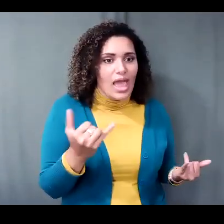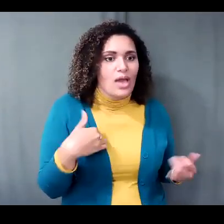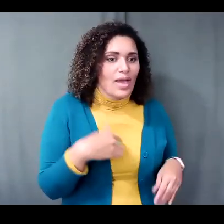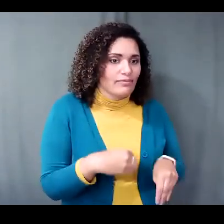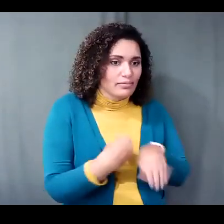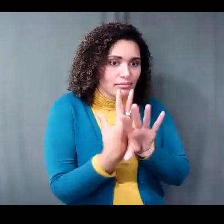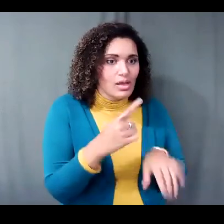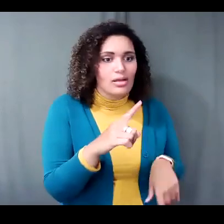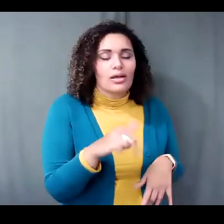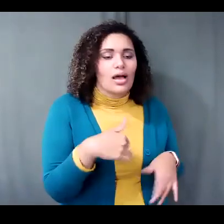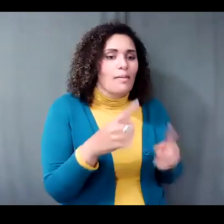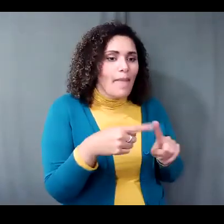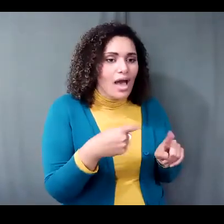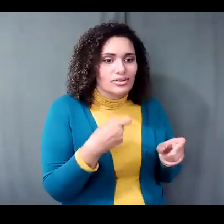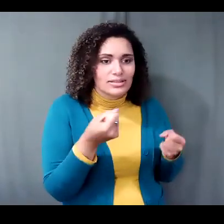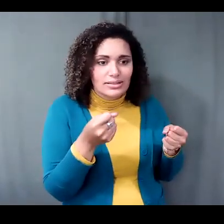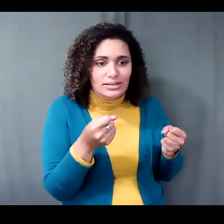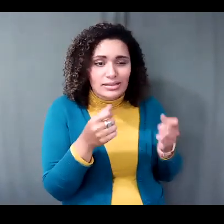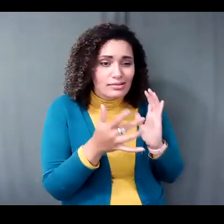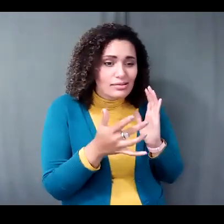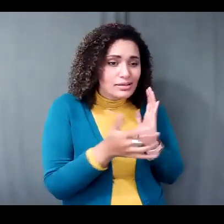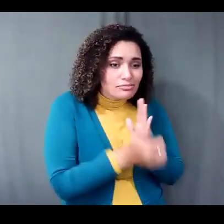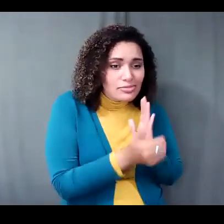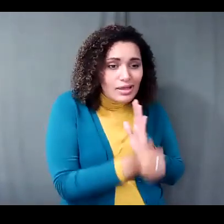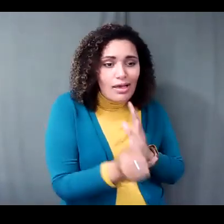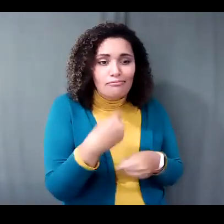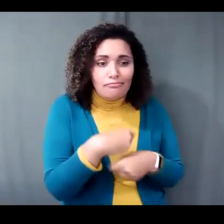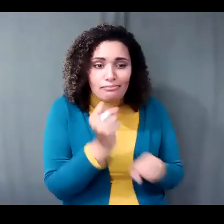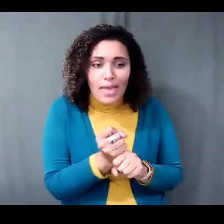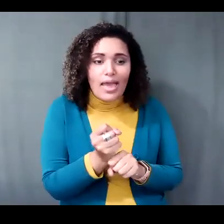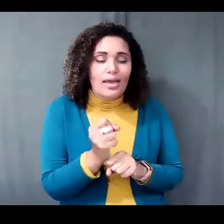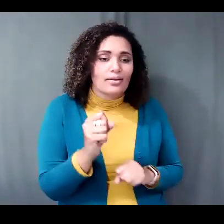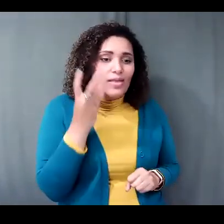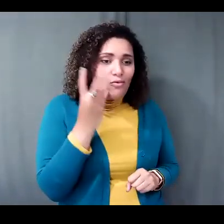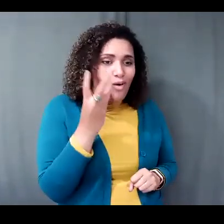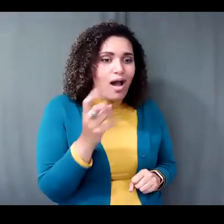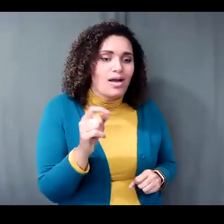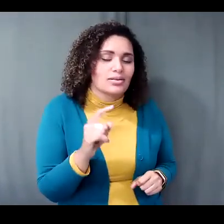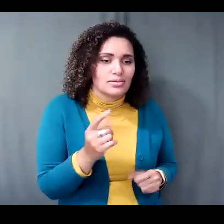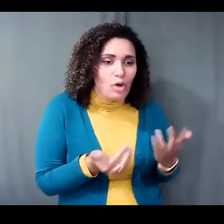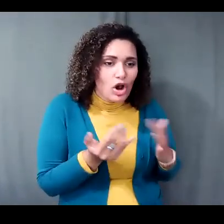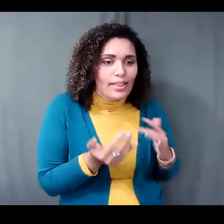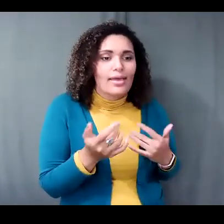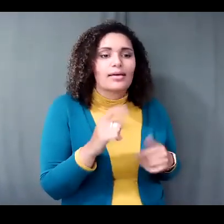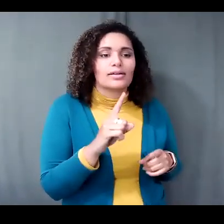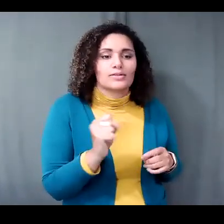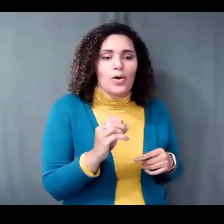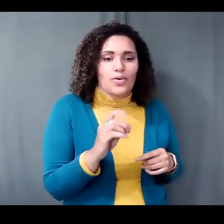like, I don't know, high, medium, and low in terms of level of information that we're gonna